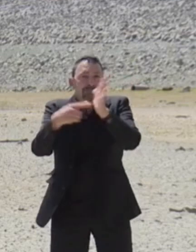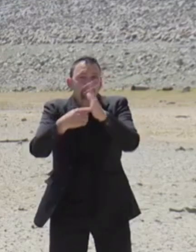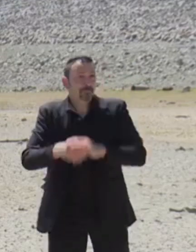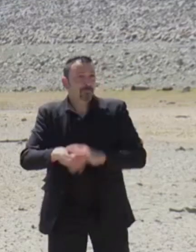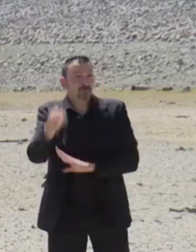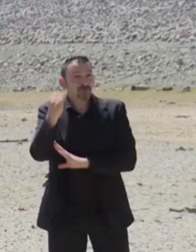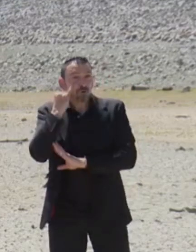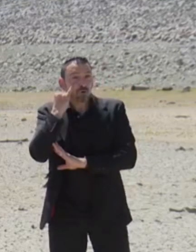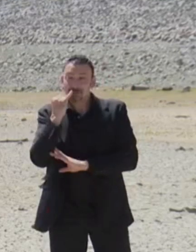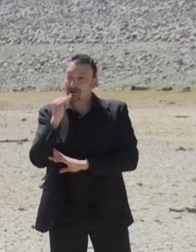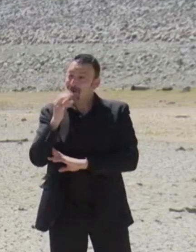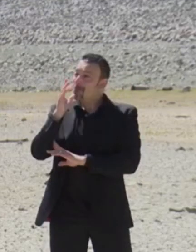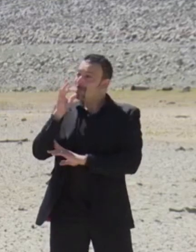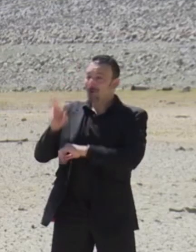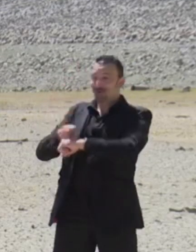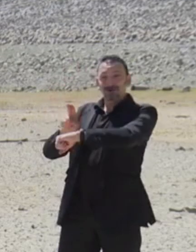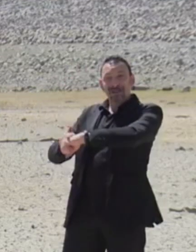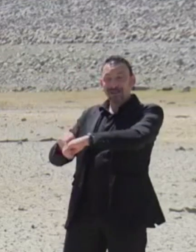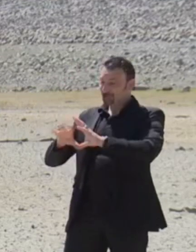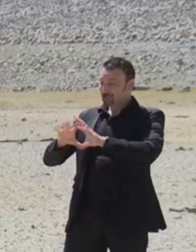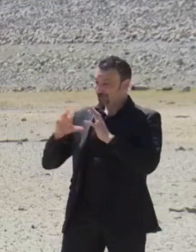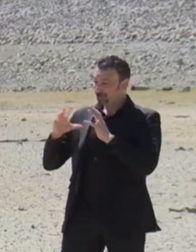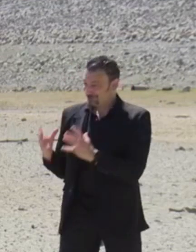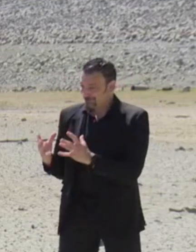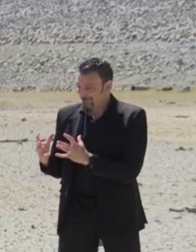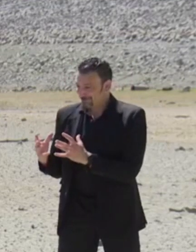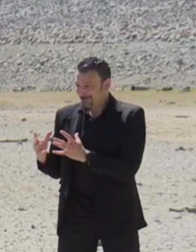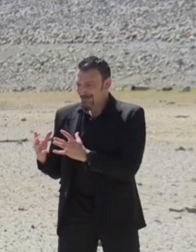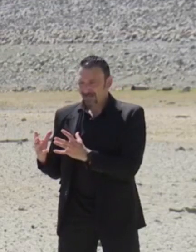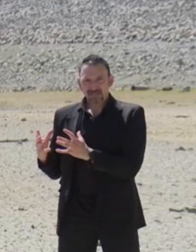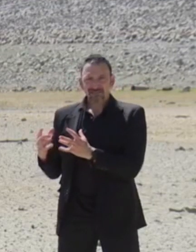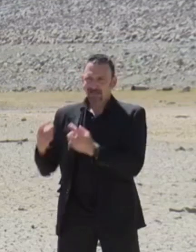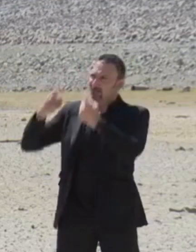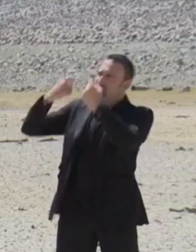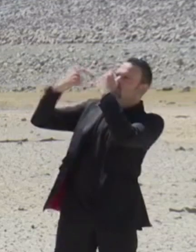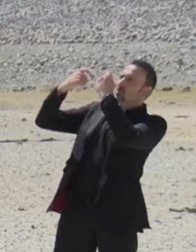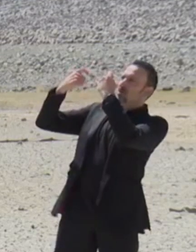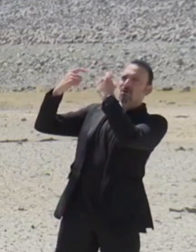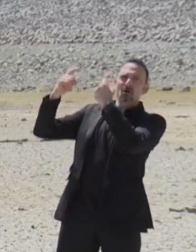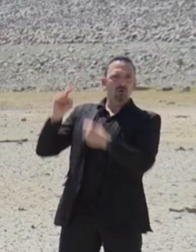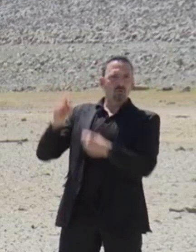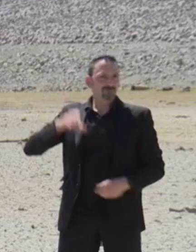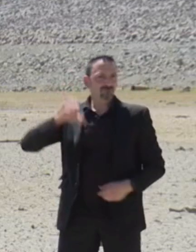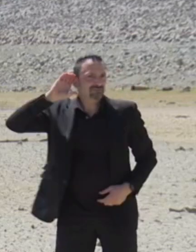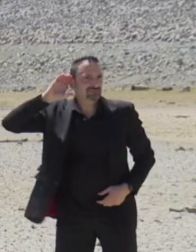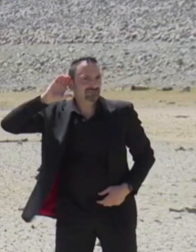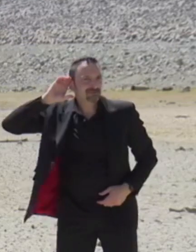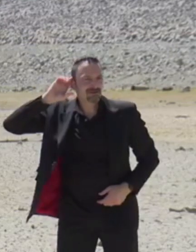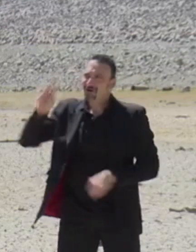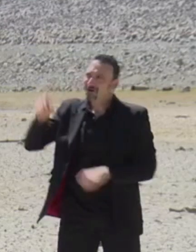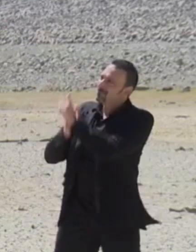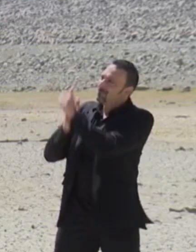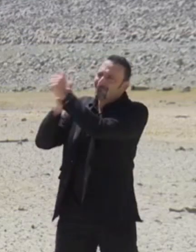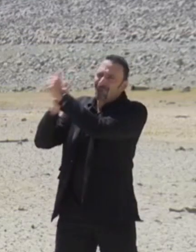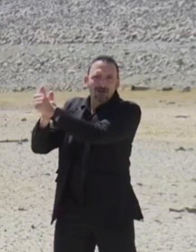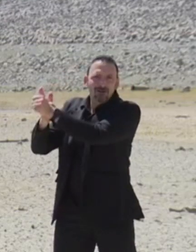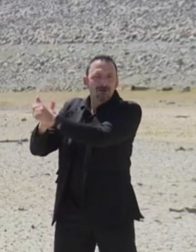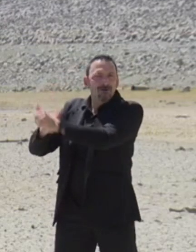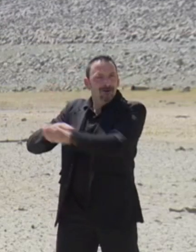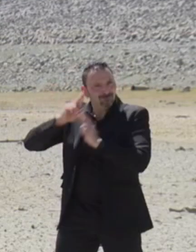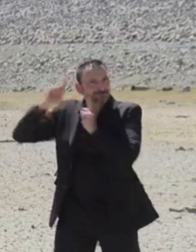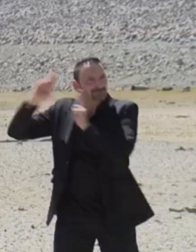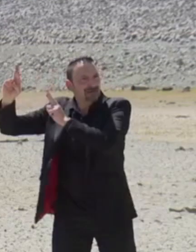curtailing us, and that it's really incumbent upon all of us, and is why you hear a real focus on local leadership to